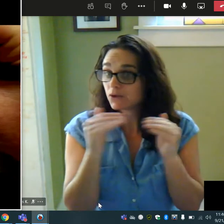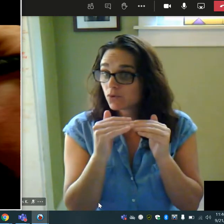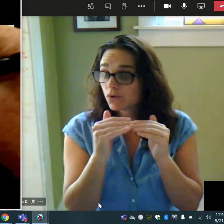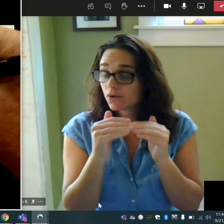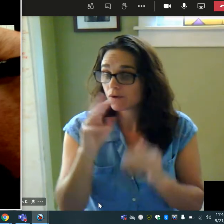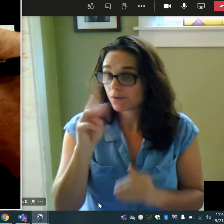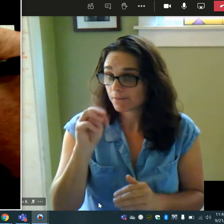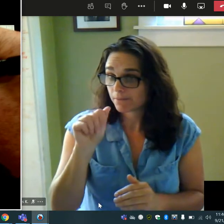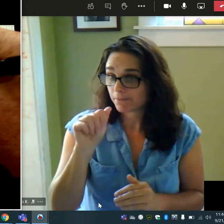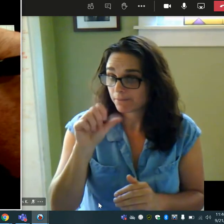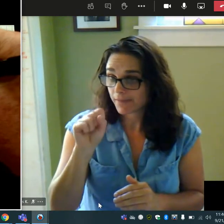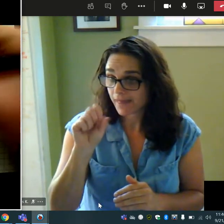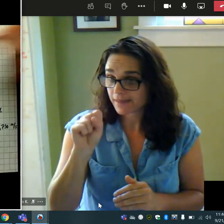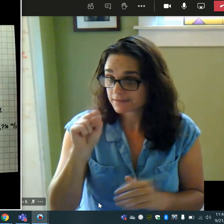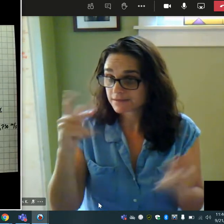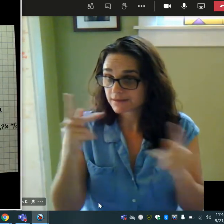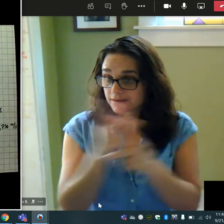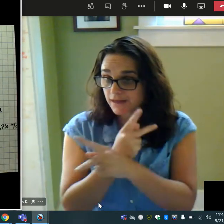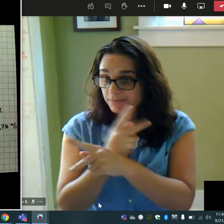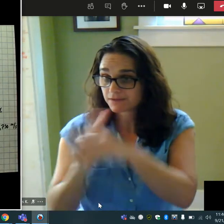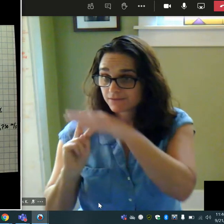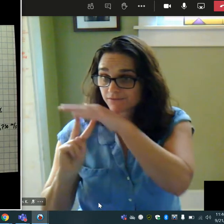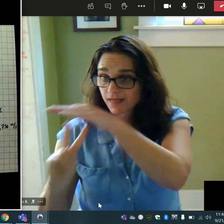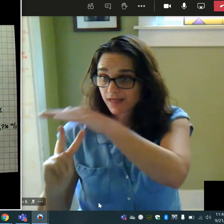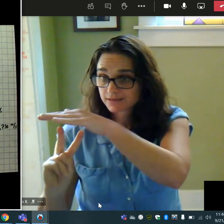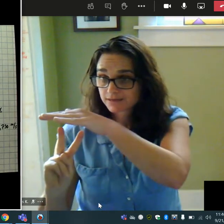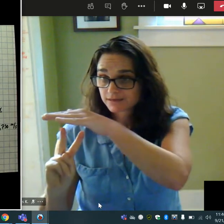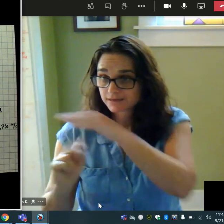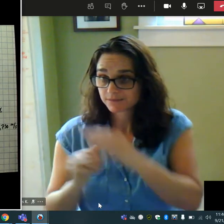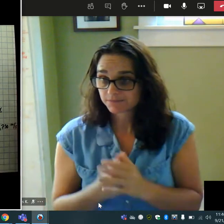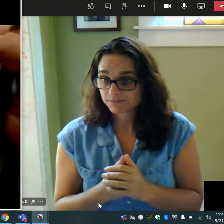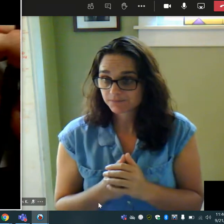multiplied by the velocity times the velocity.